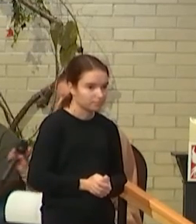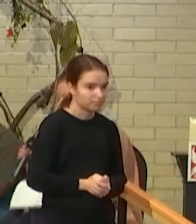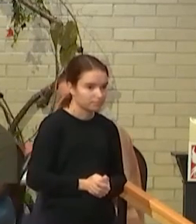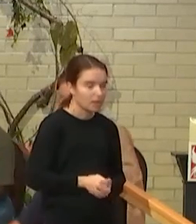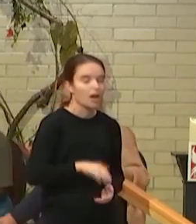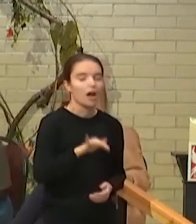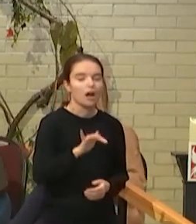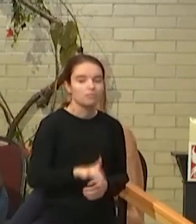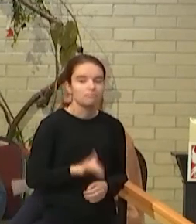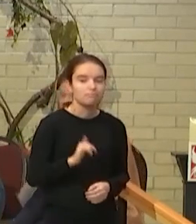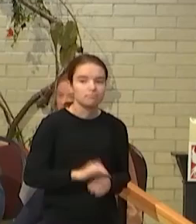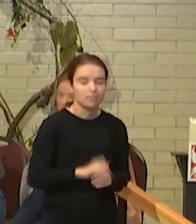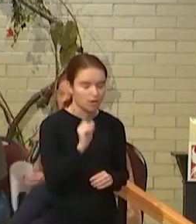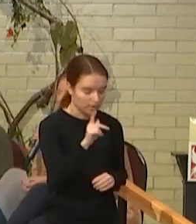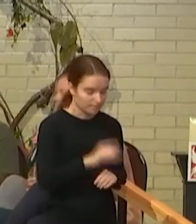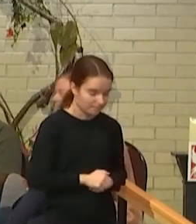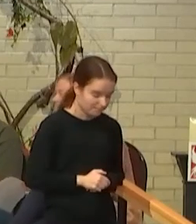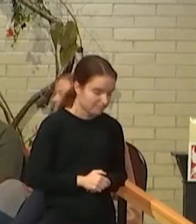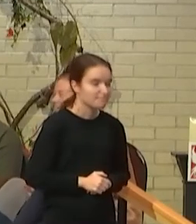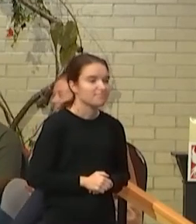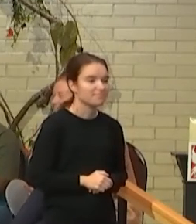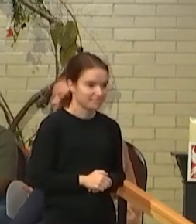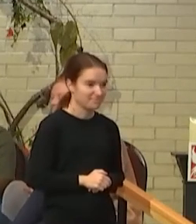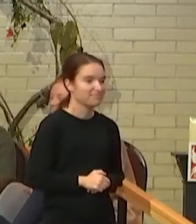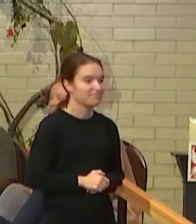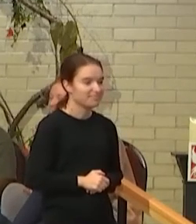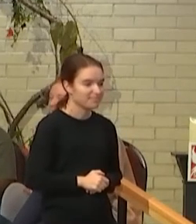Oh, okay. Back to Kyra.